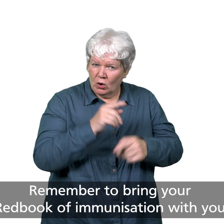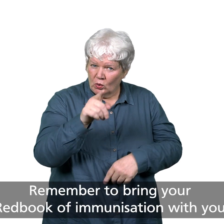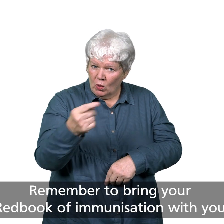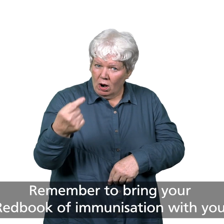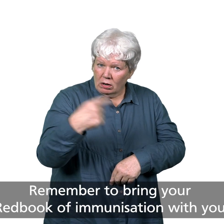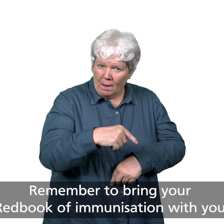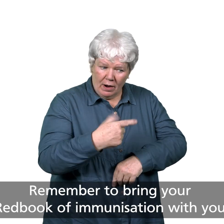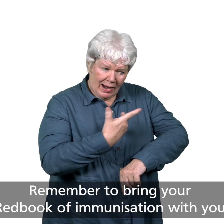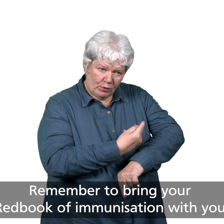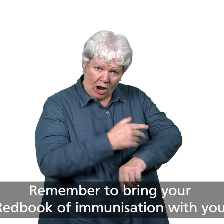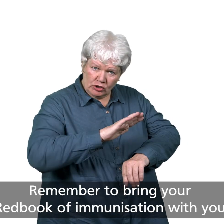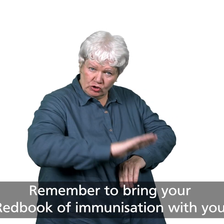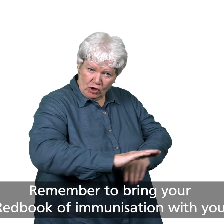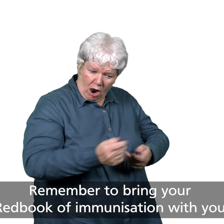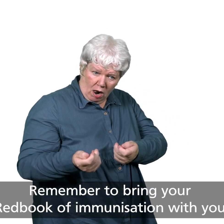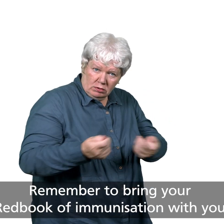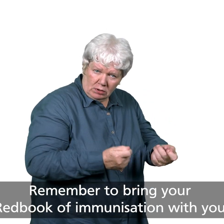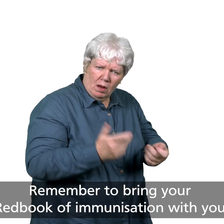Remember to bring your red book of immunisation with you